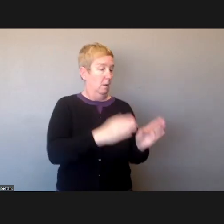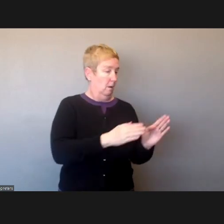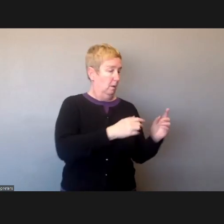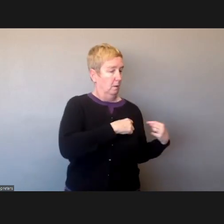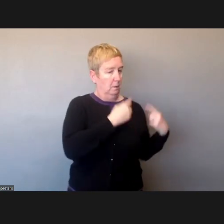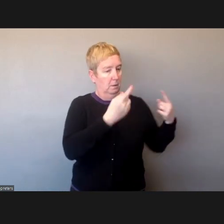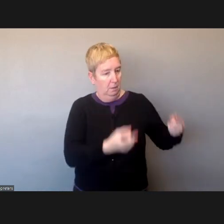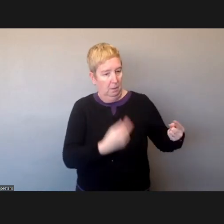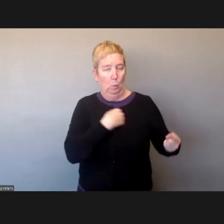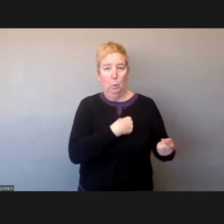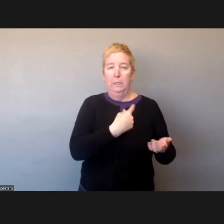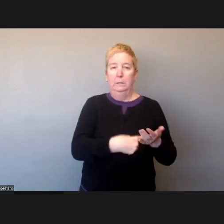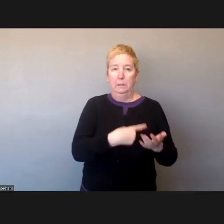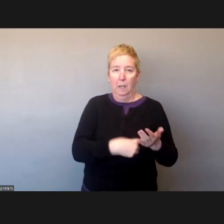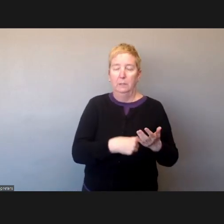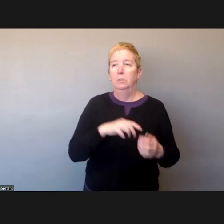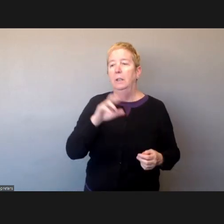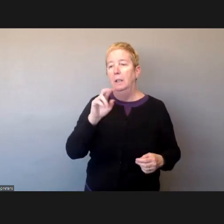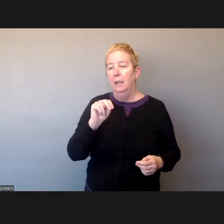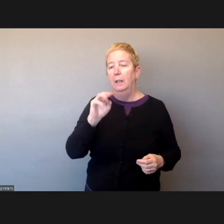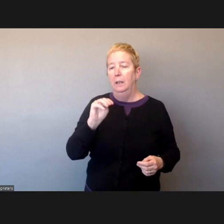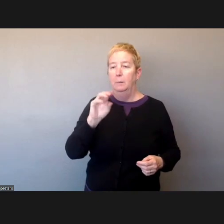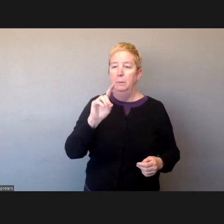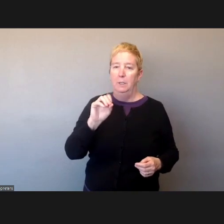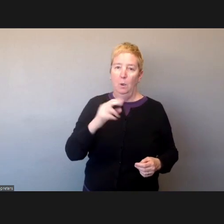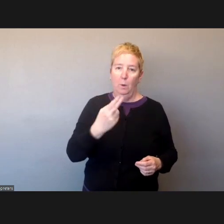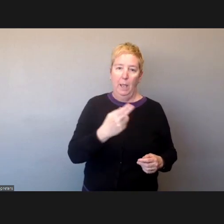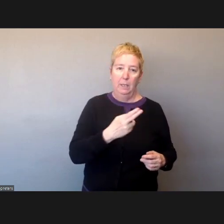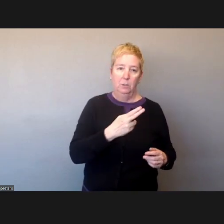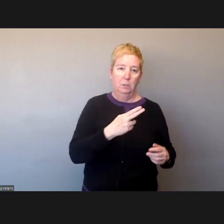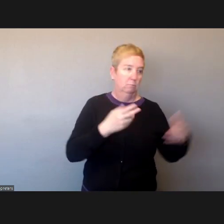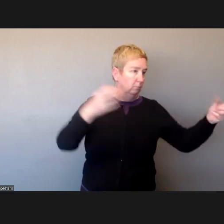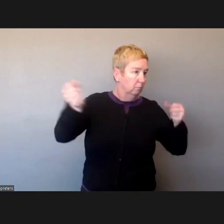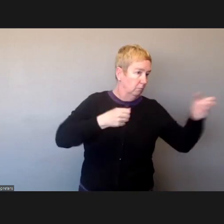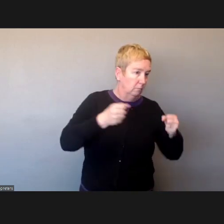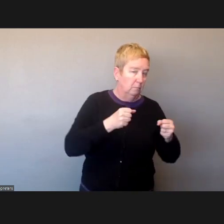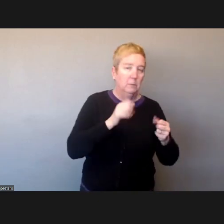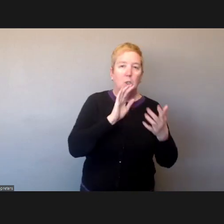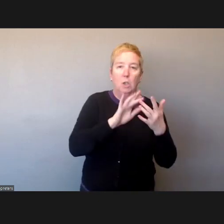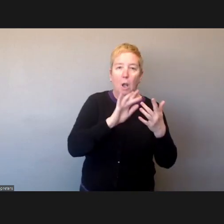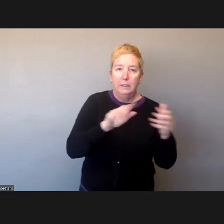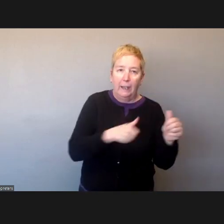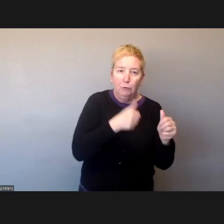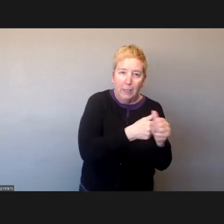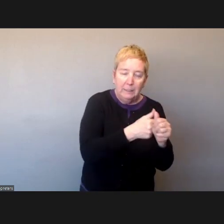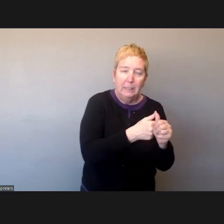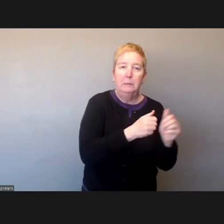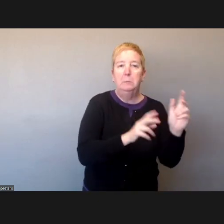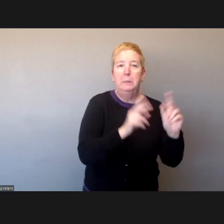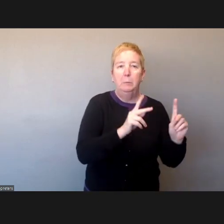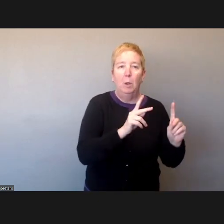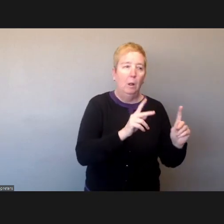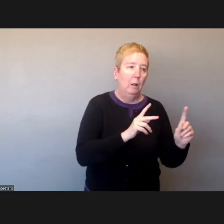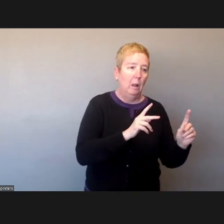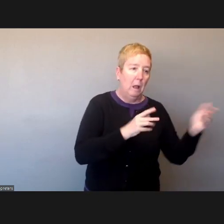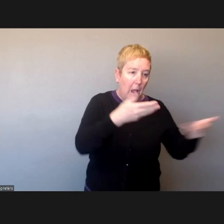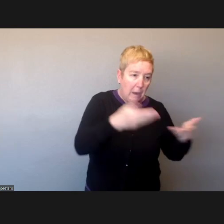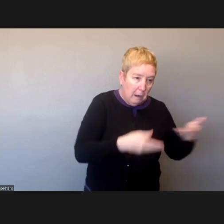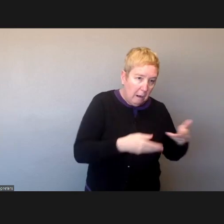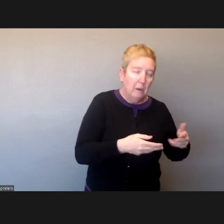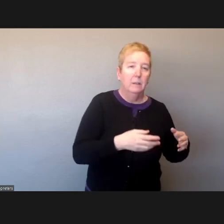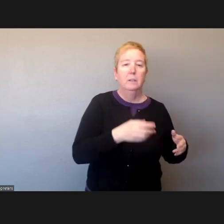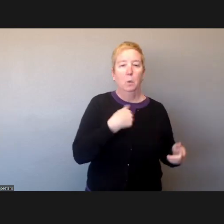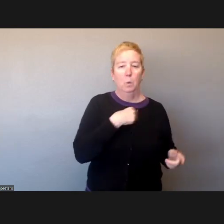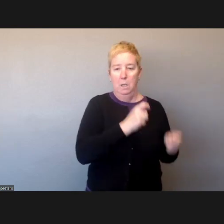DOH added a ton of contact tracers at one point, and so clearly people have been added to positions to help address